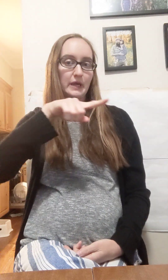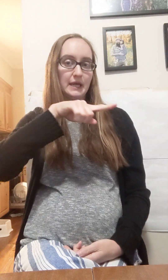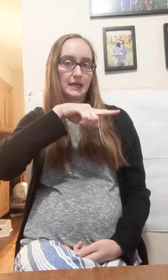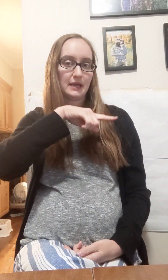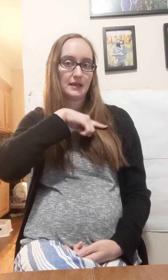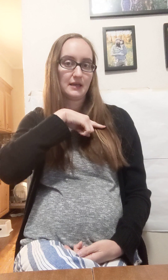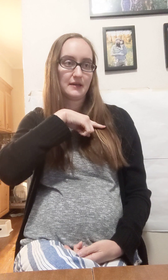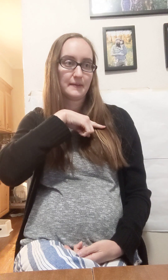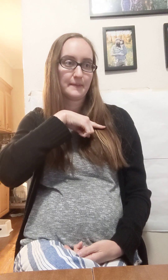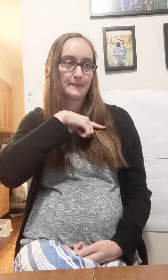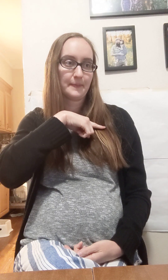We